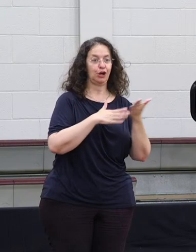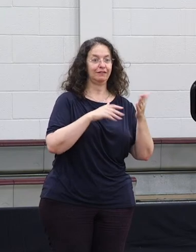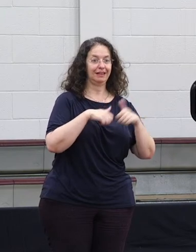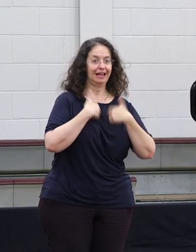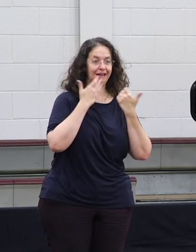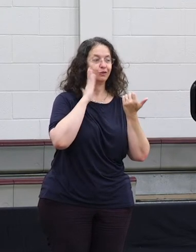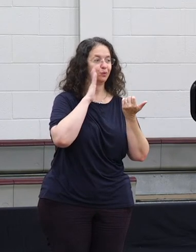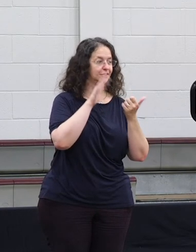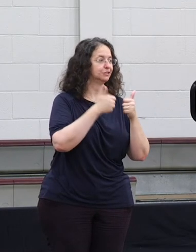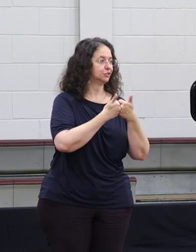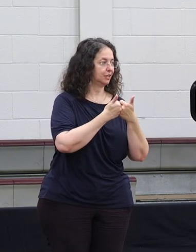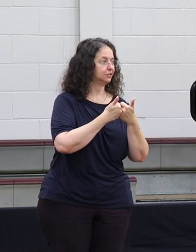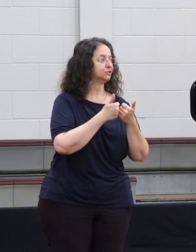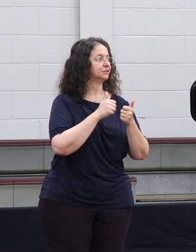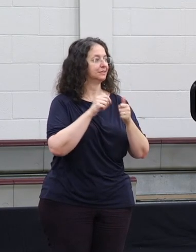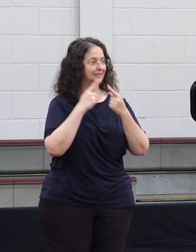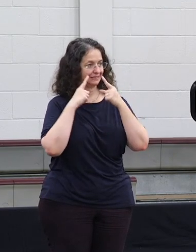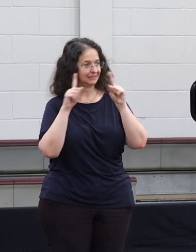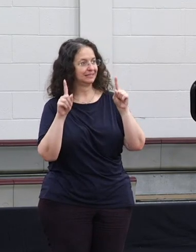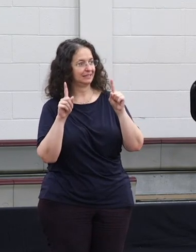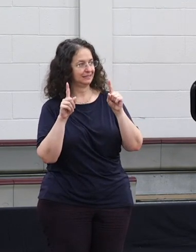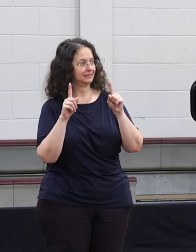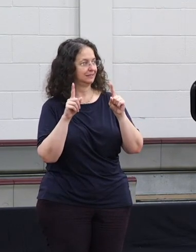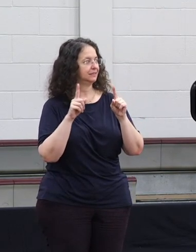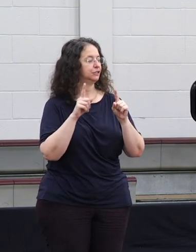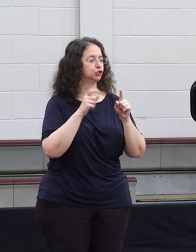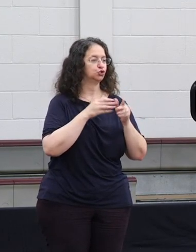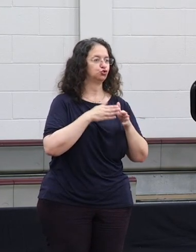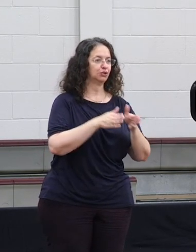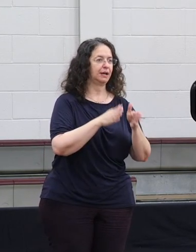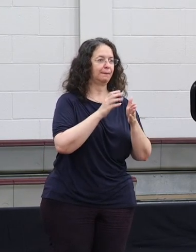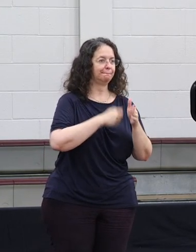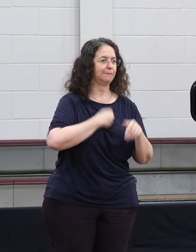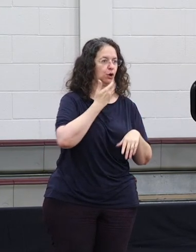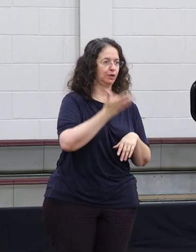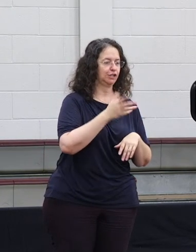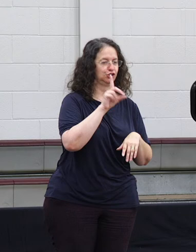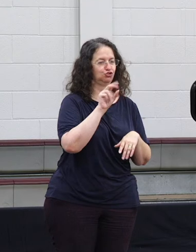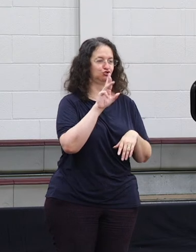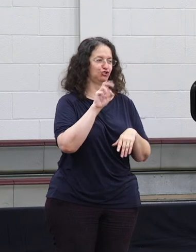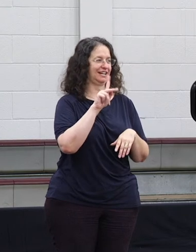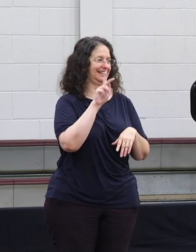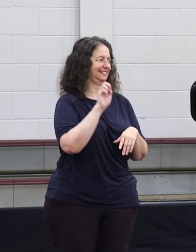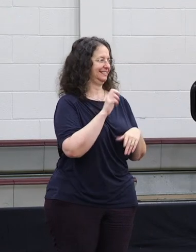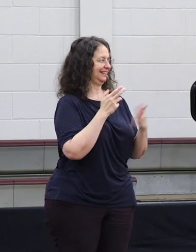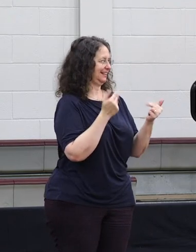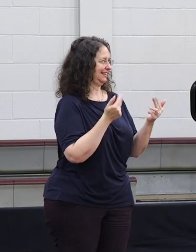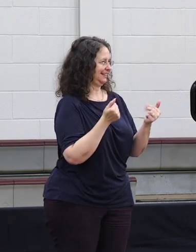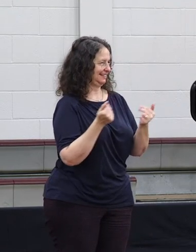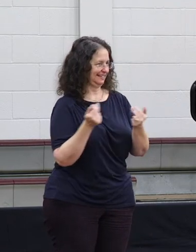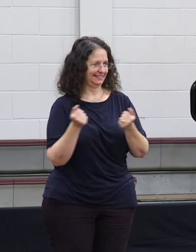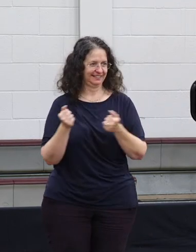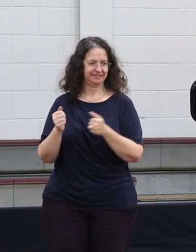challenges and success. Street poet and philosopher Drake once said,